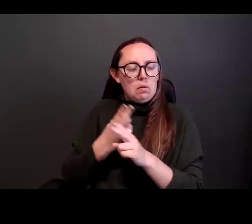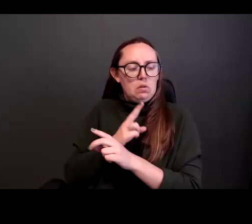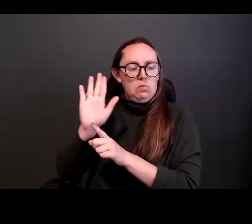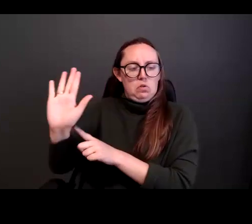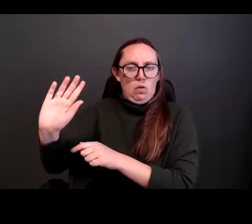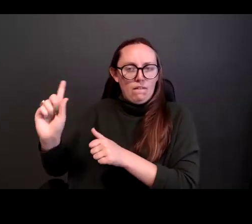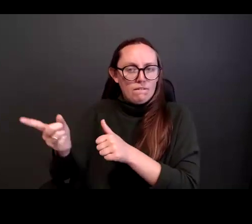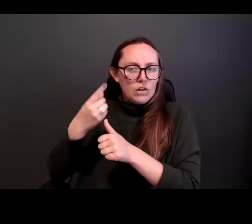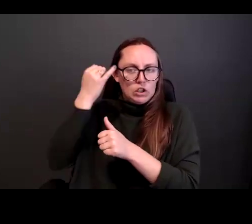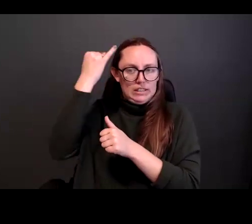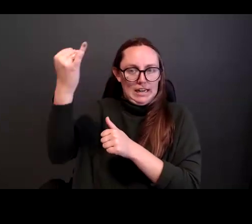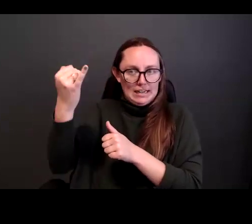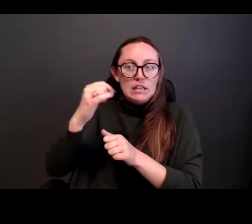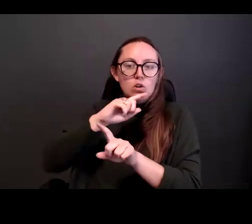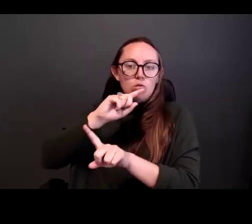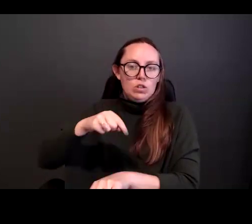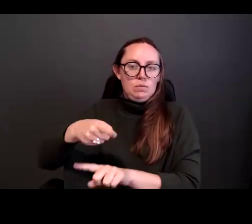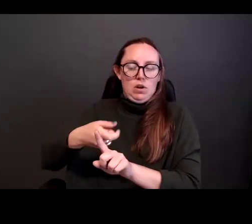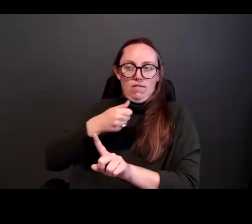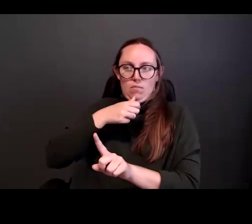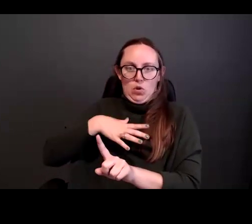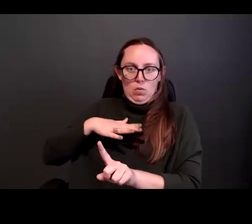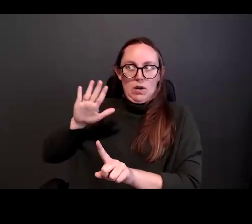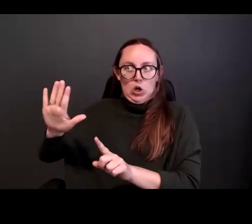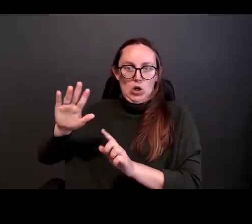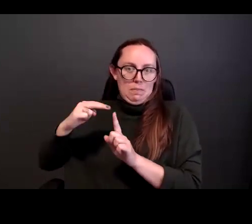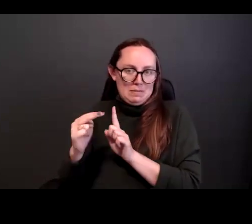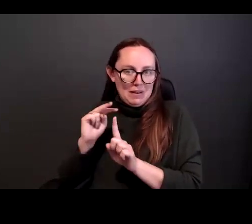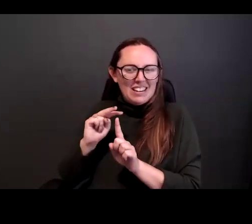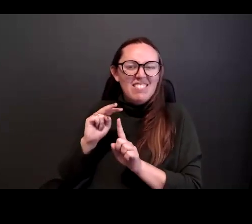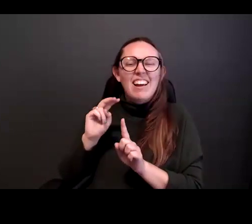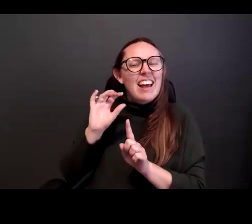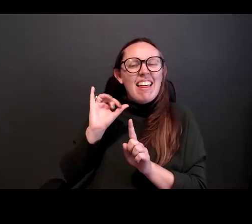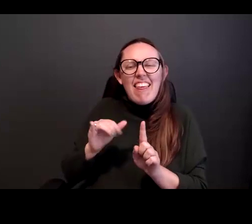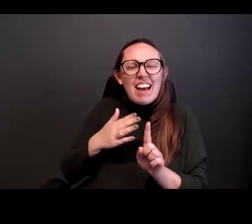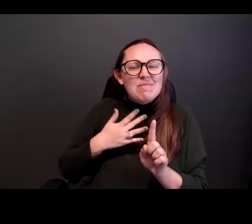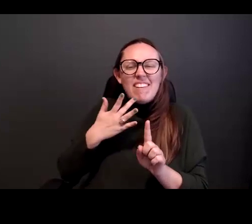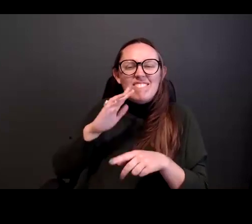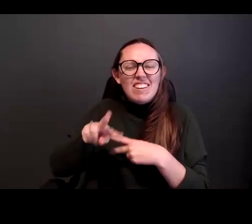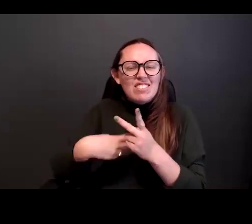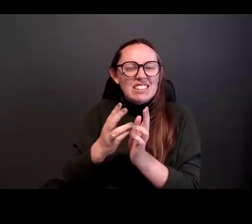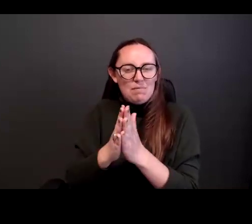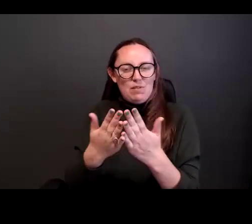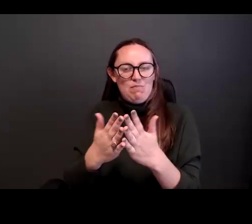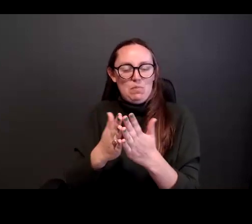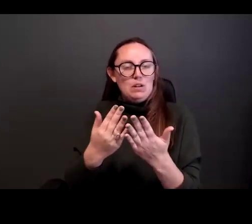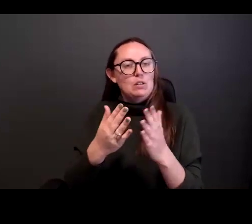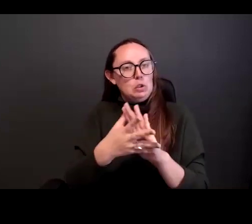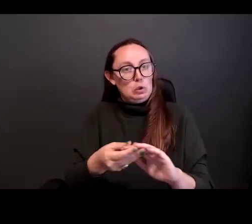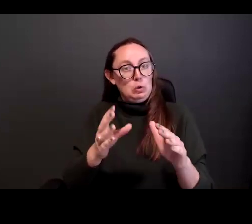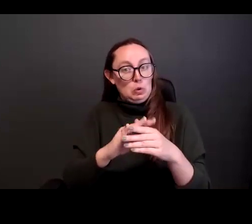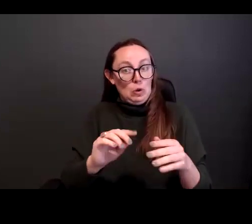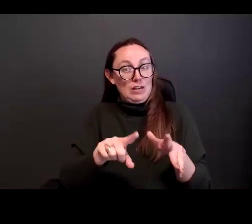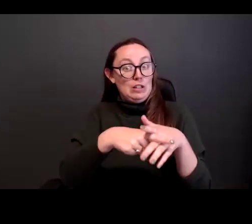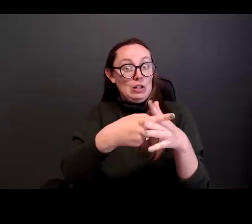carried forth by totally the woman here's perspective. Okay, awesome. I love